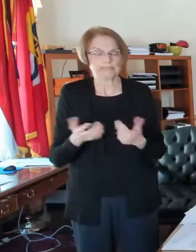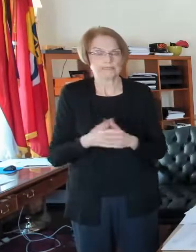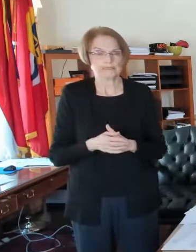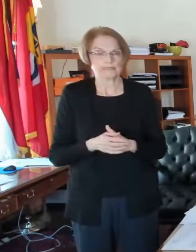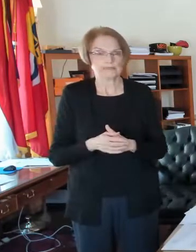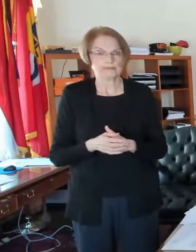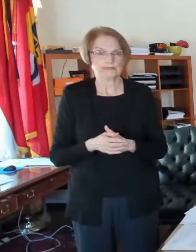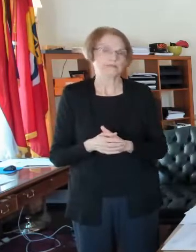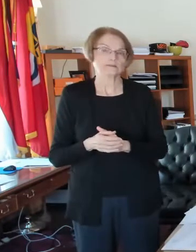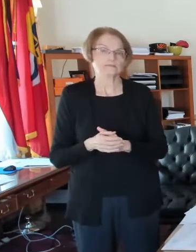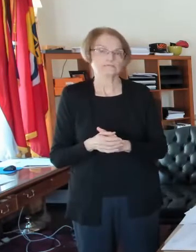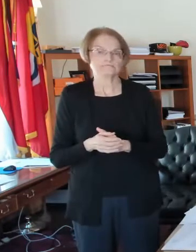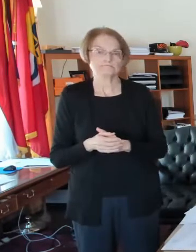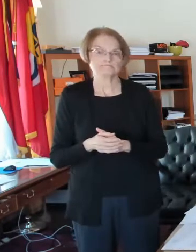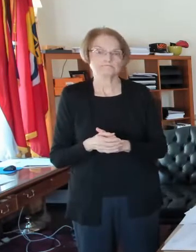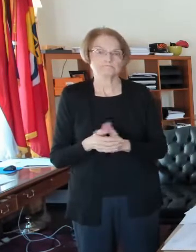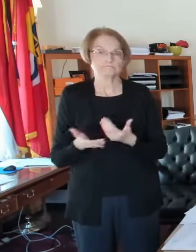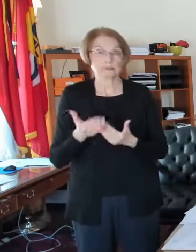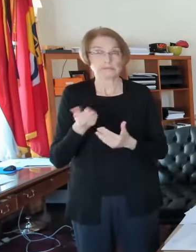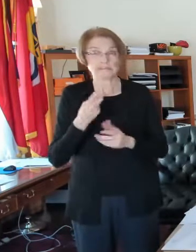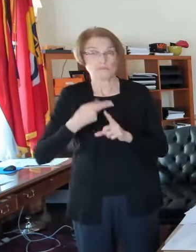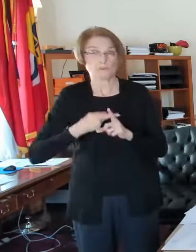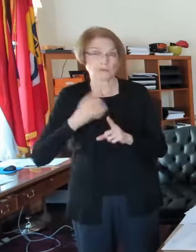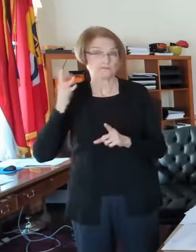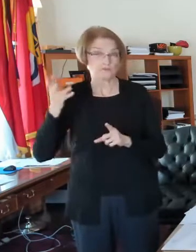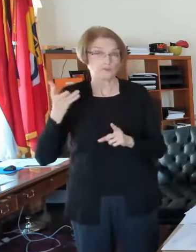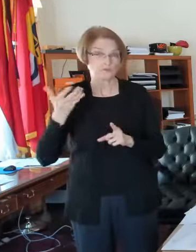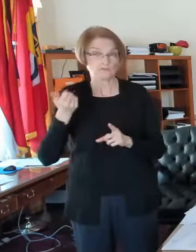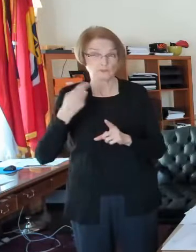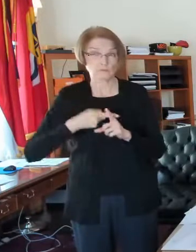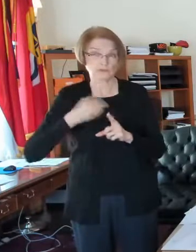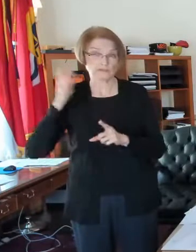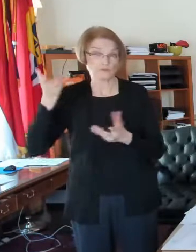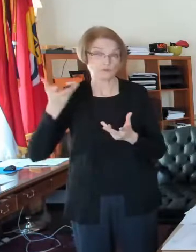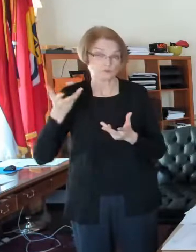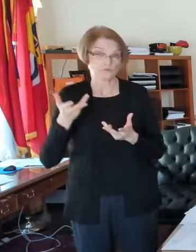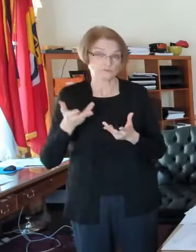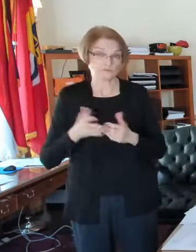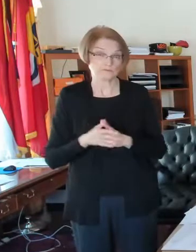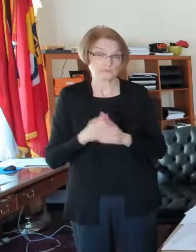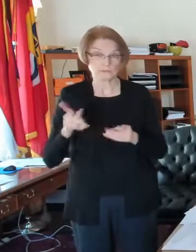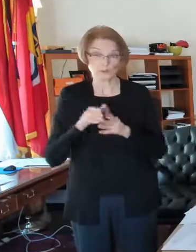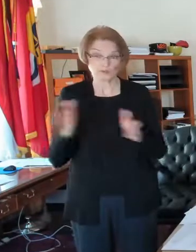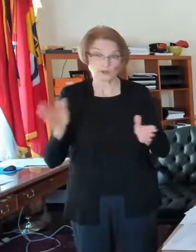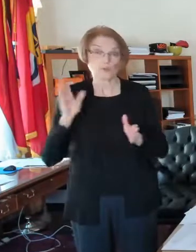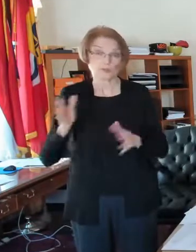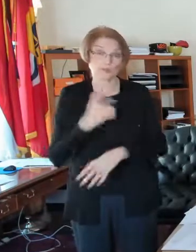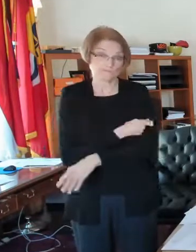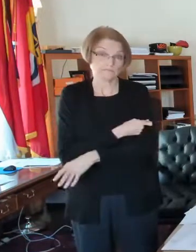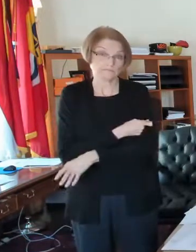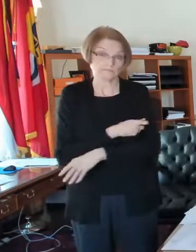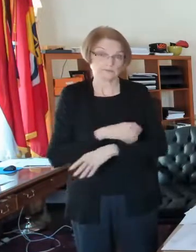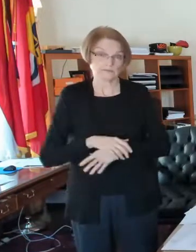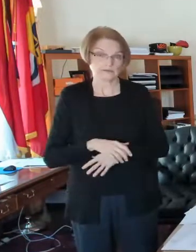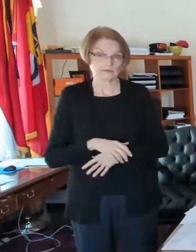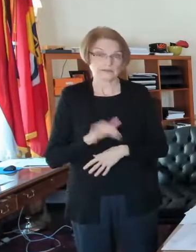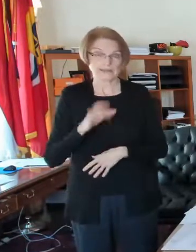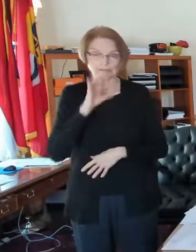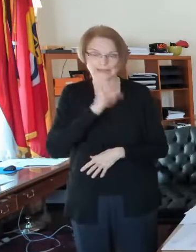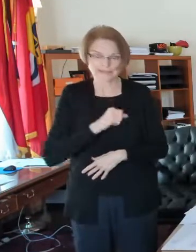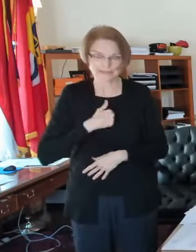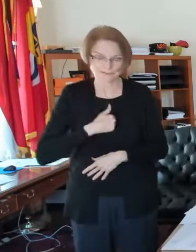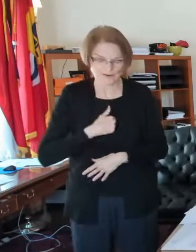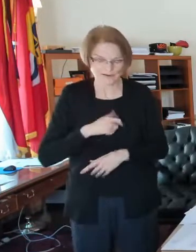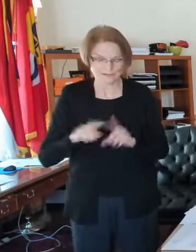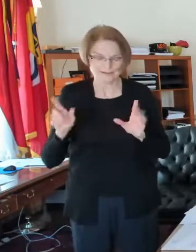But it's probably months away, a few months away. So I did guess, I'm sorry, but